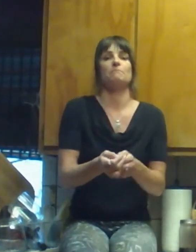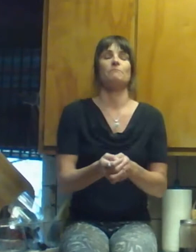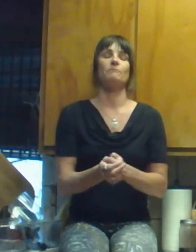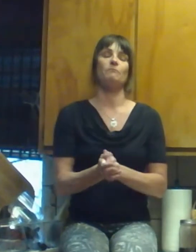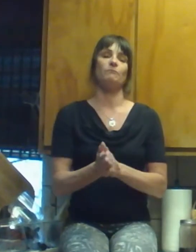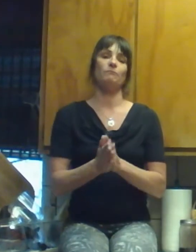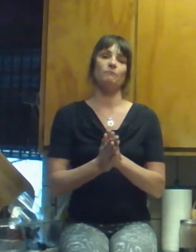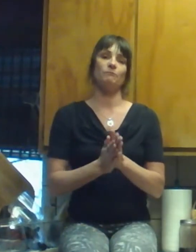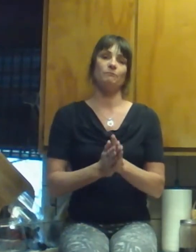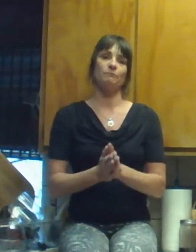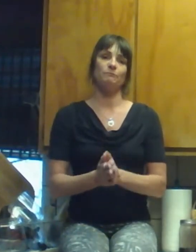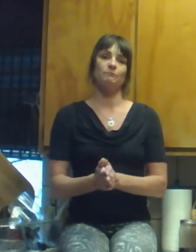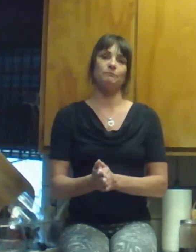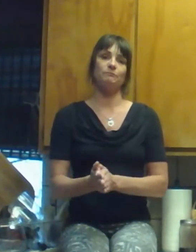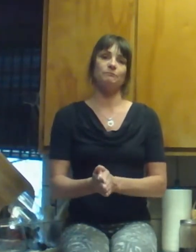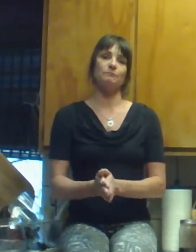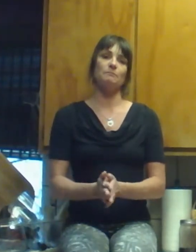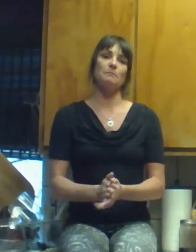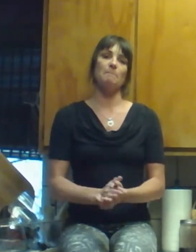Alright.